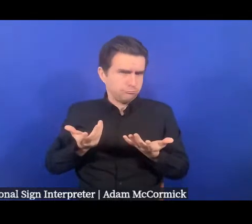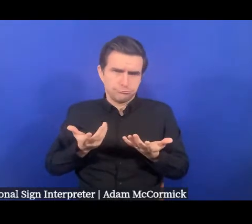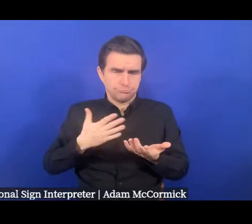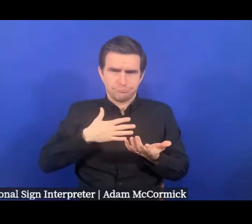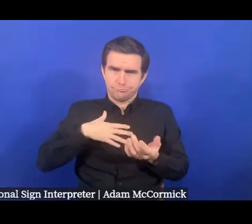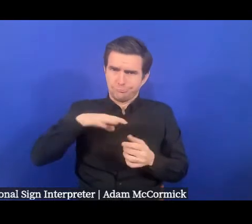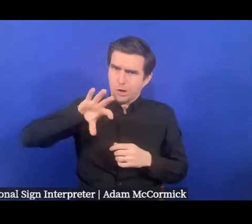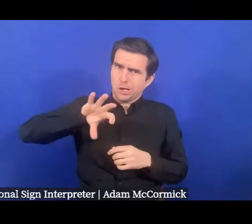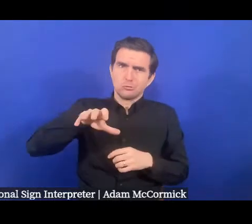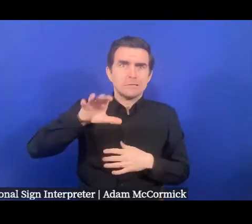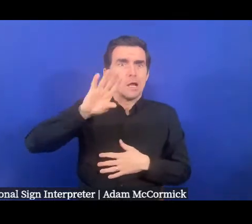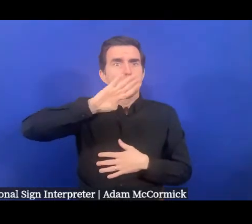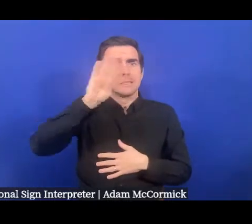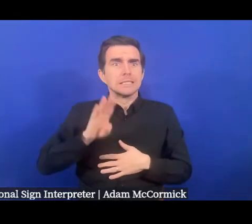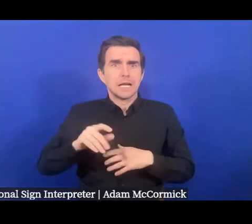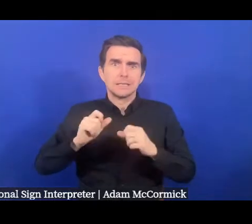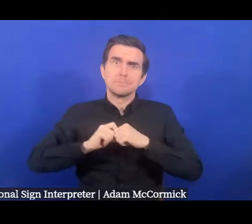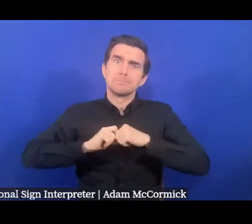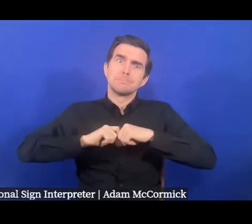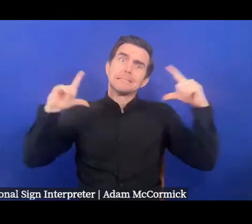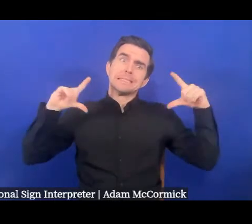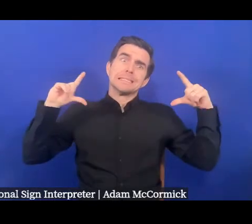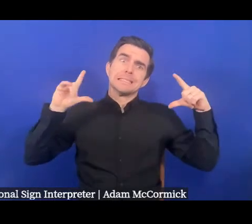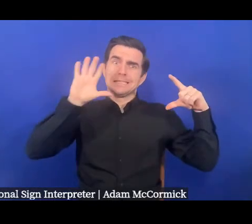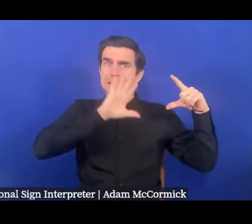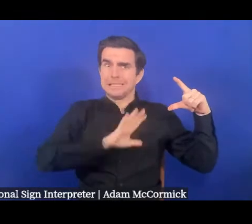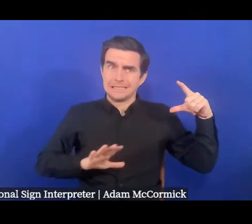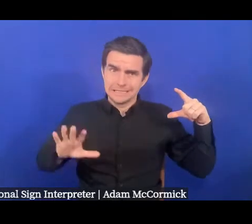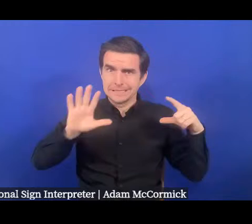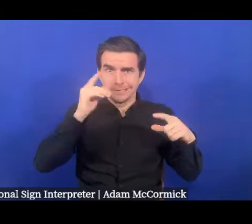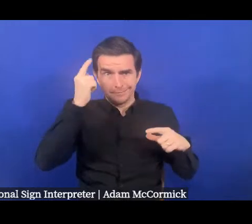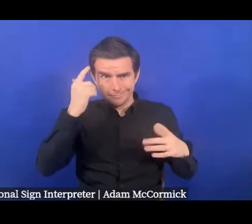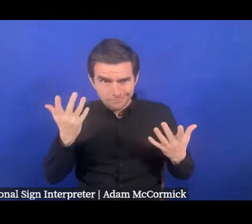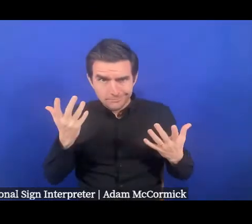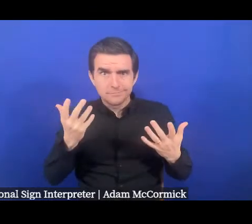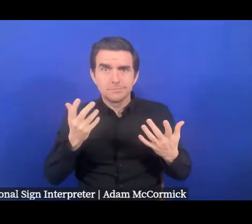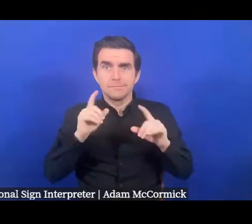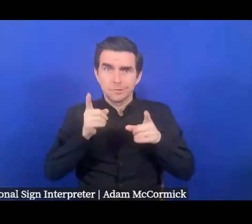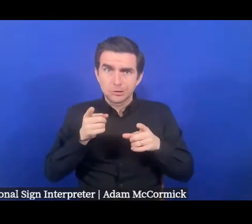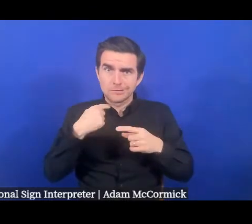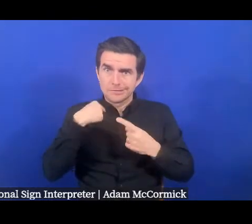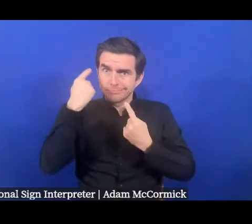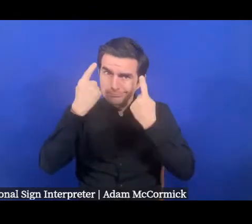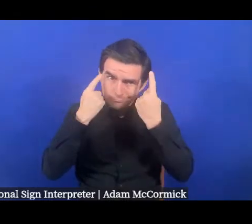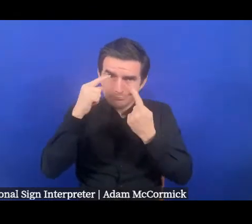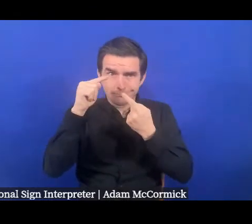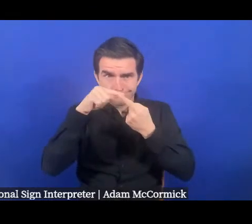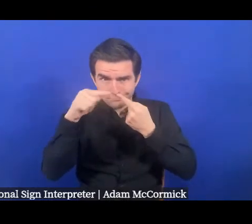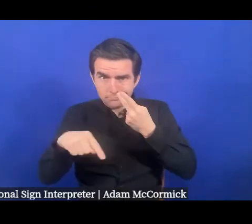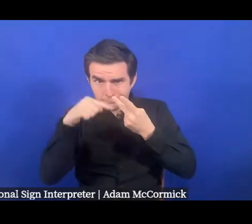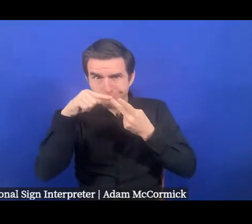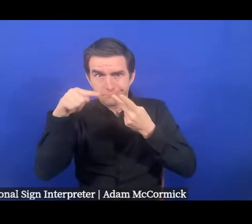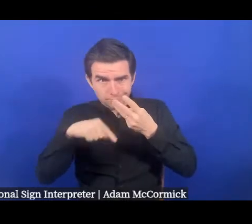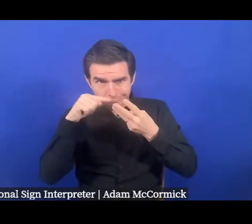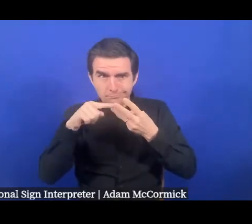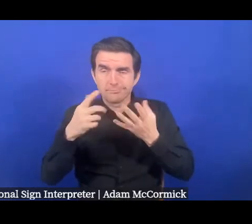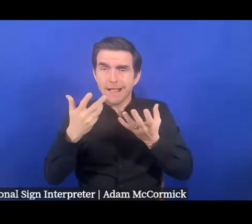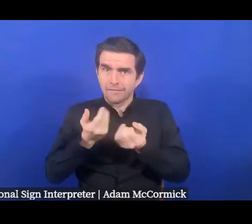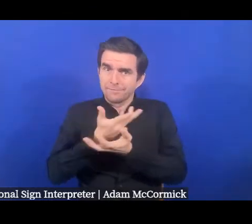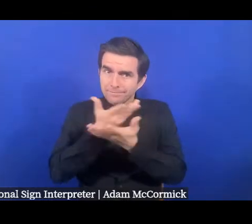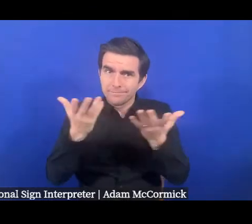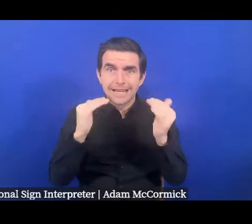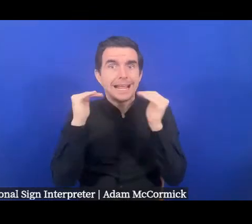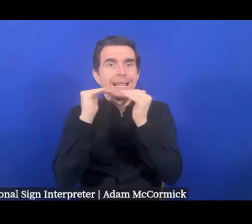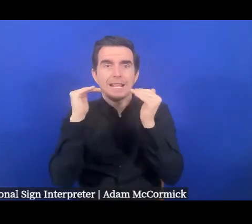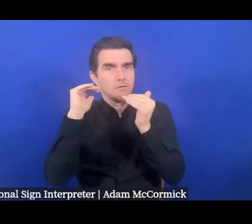right? But when you think about the tourism sector, not only in the world, but also in Brazil